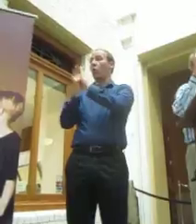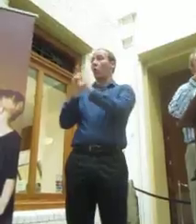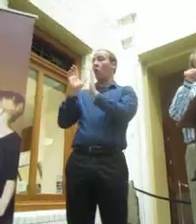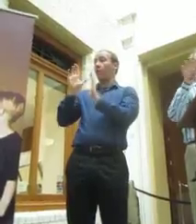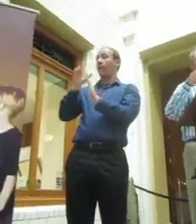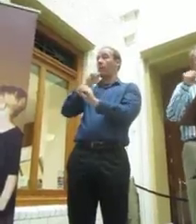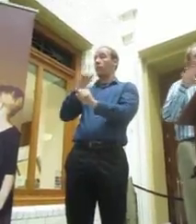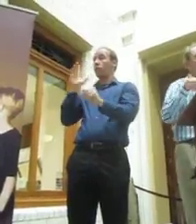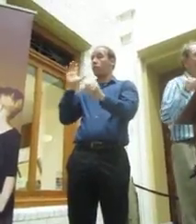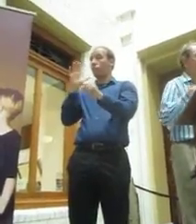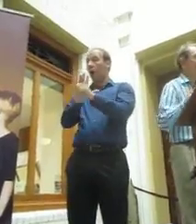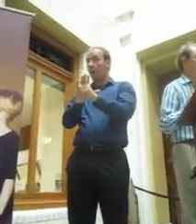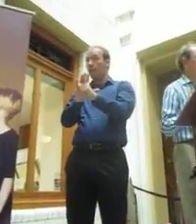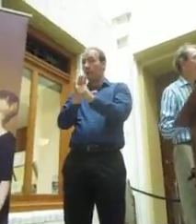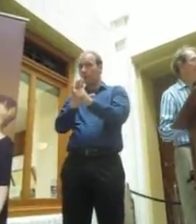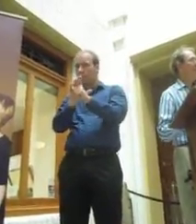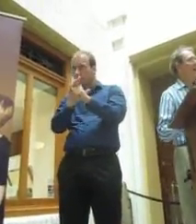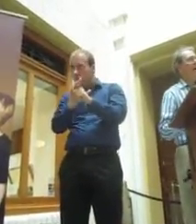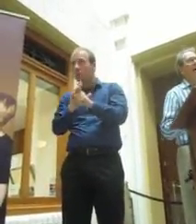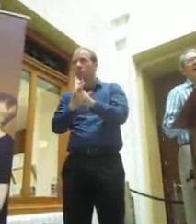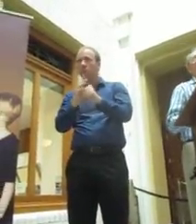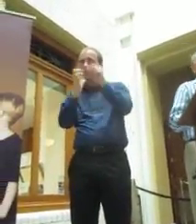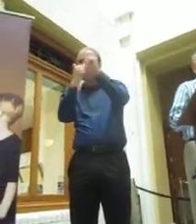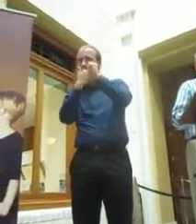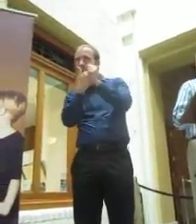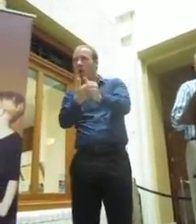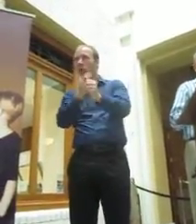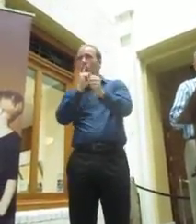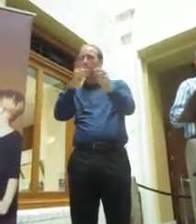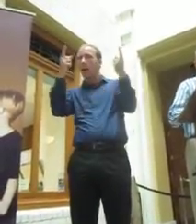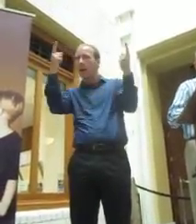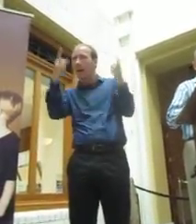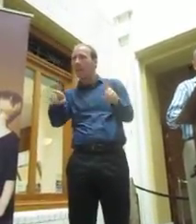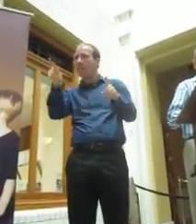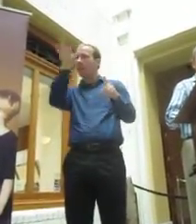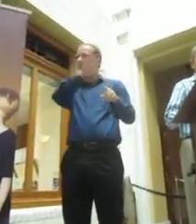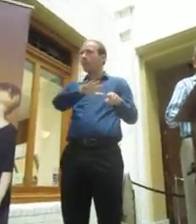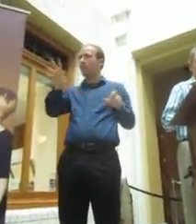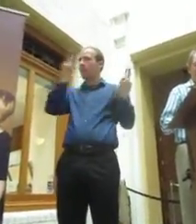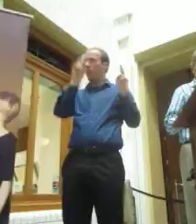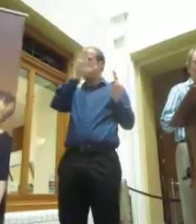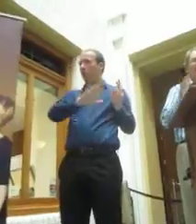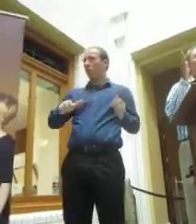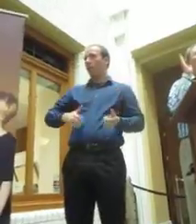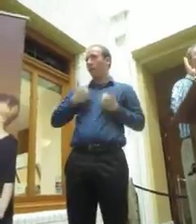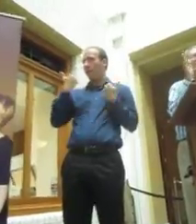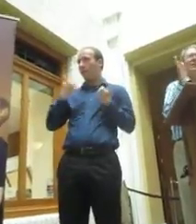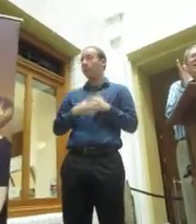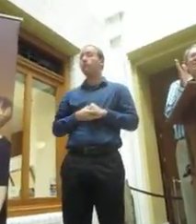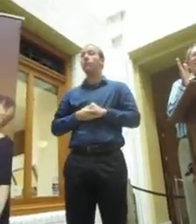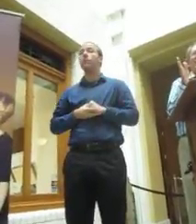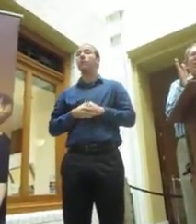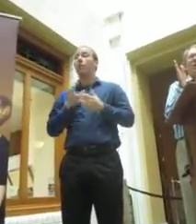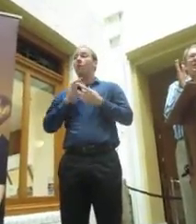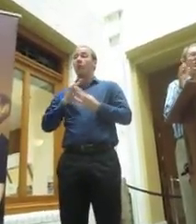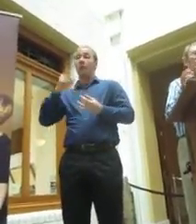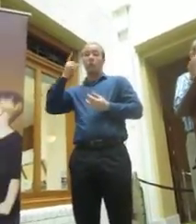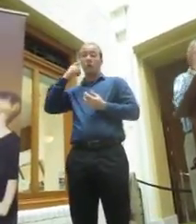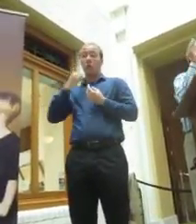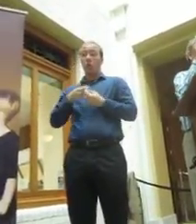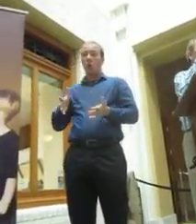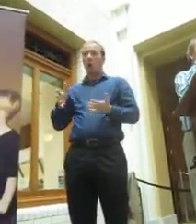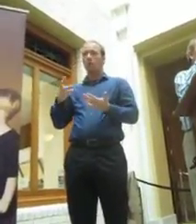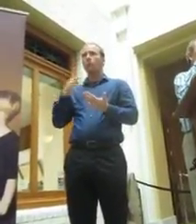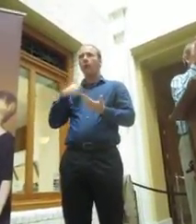the reality of our everyday lives. As far as hearing loss is concerned, that's the life I know, and so